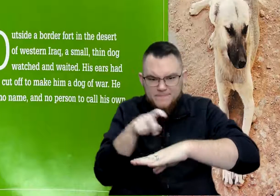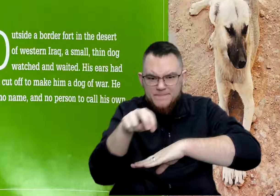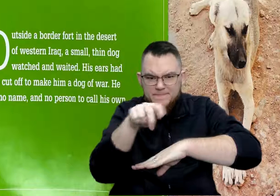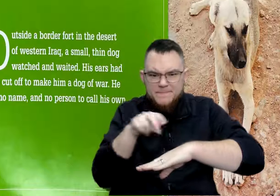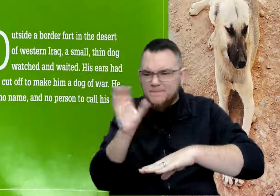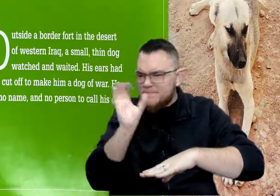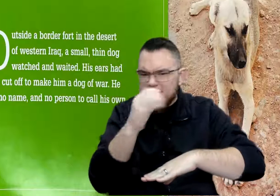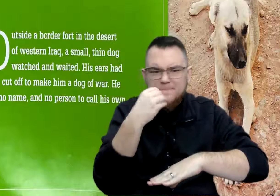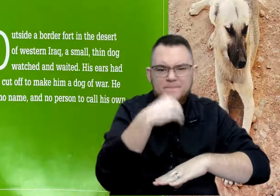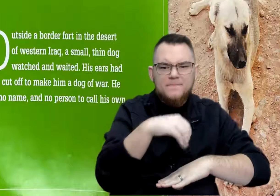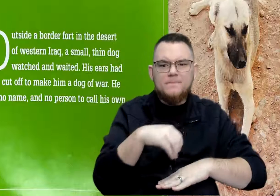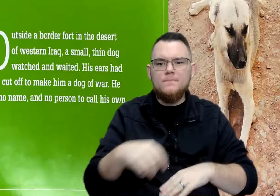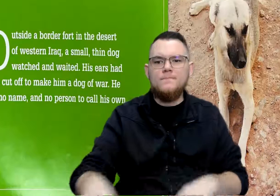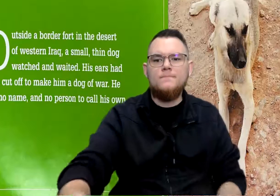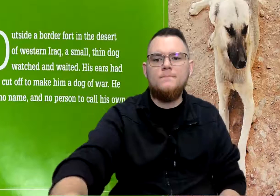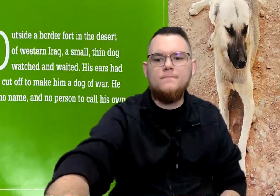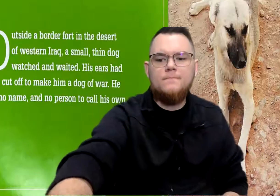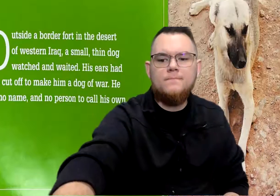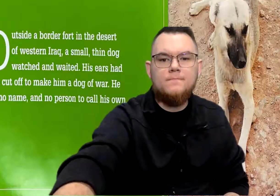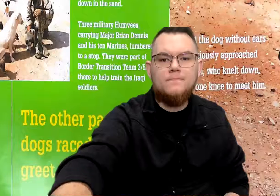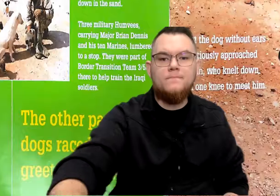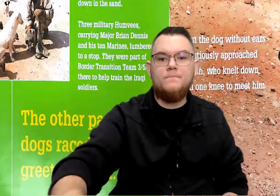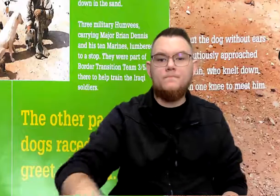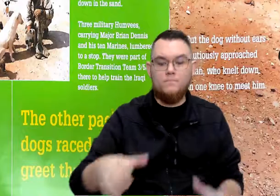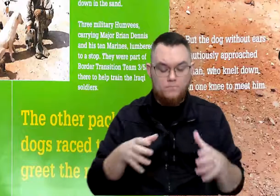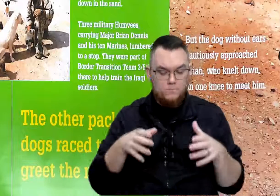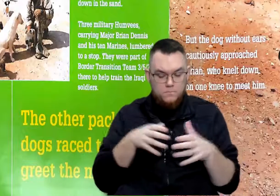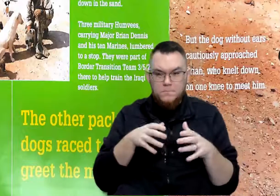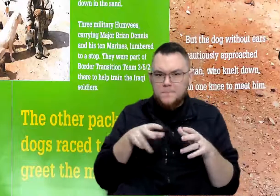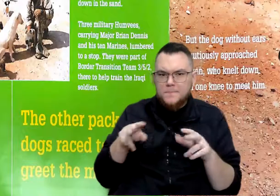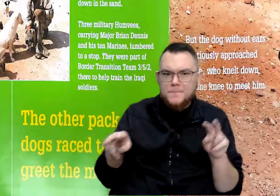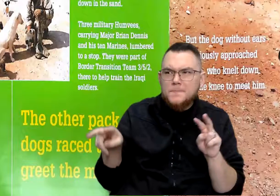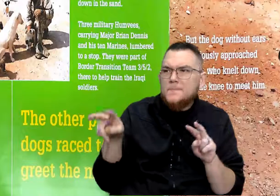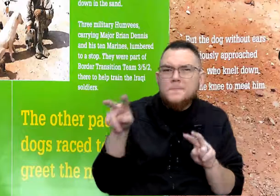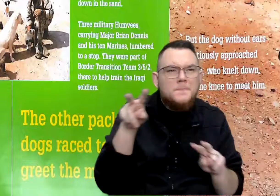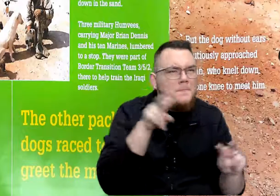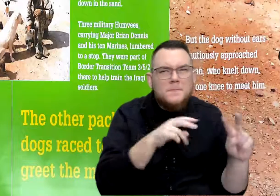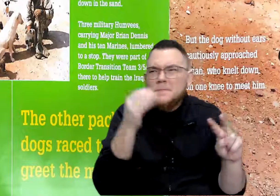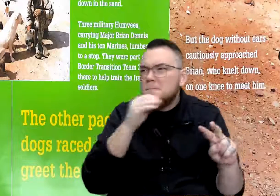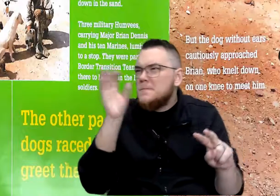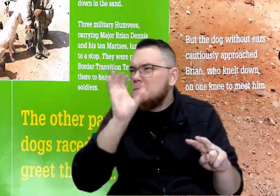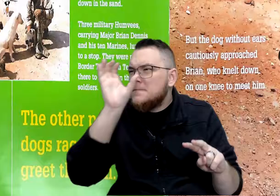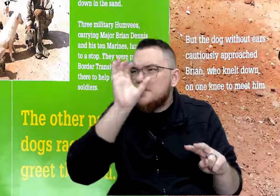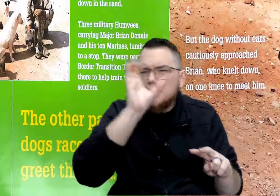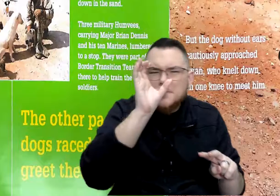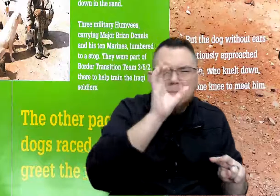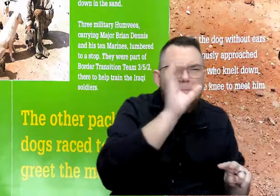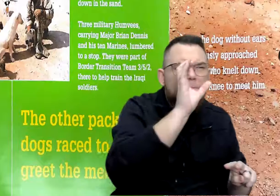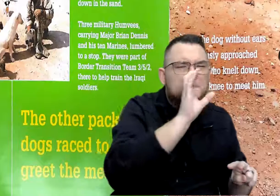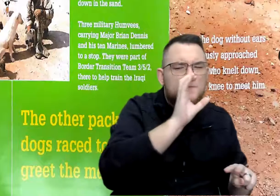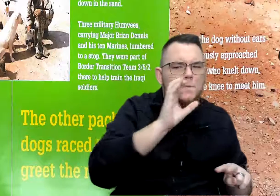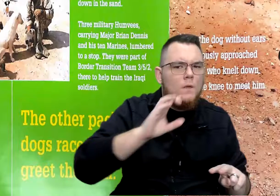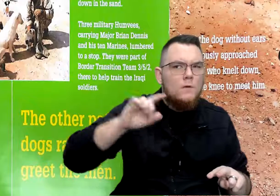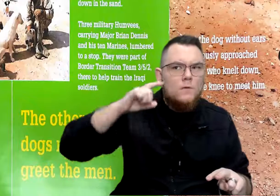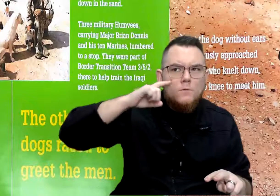As the dog scanned the desert for a possible meal, the stillness of the fall morning was broken by the roar of